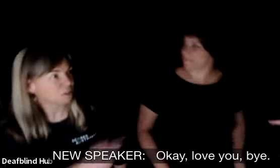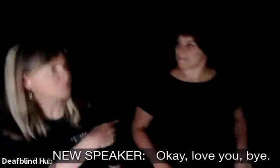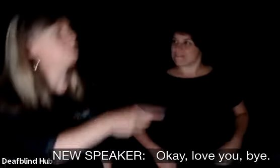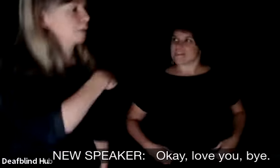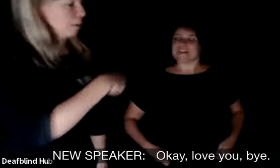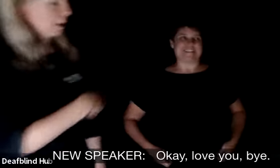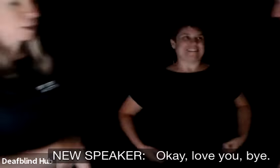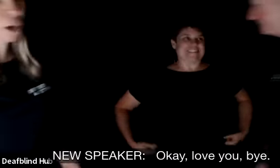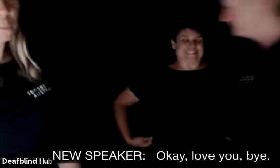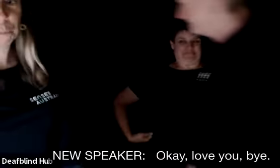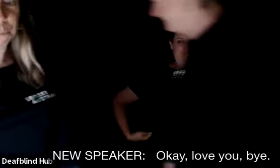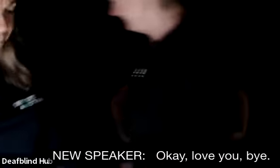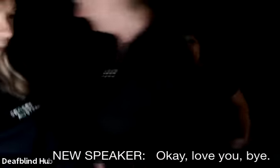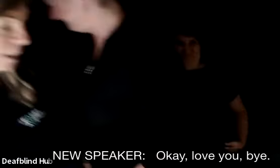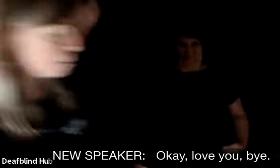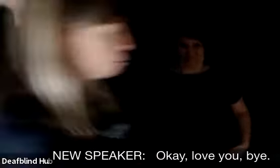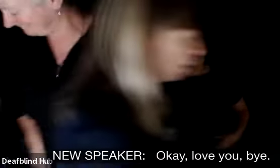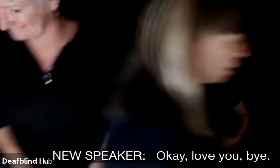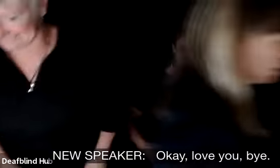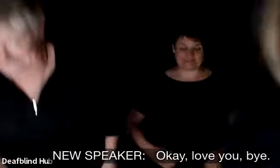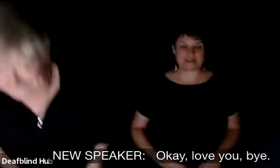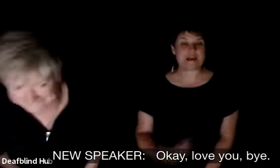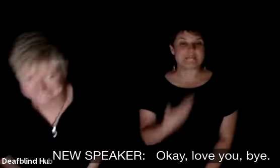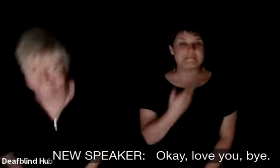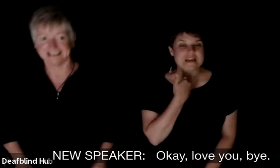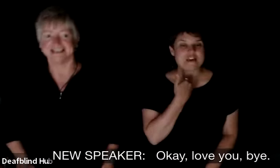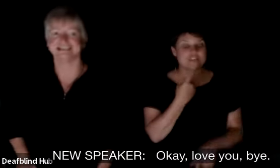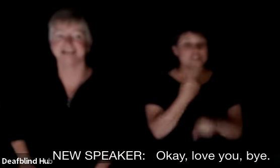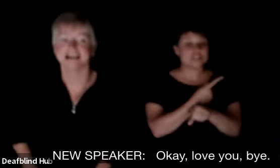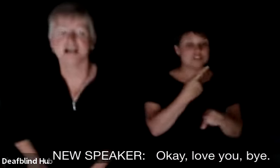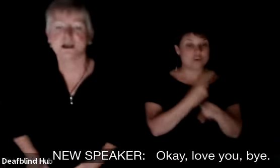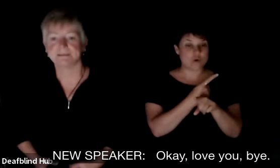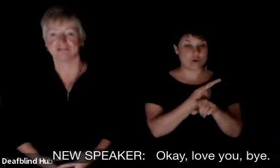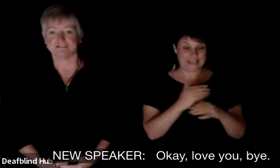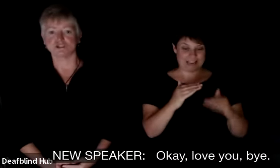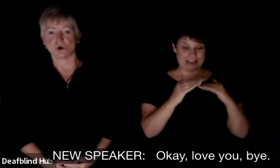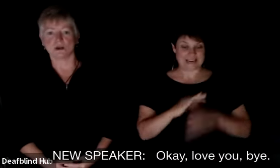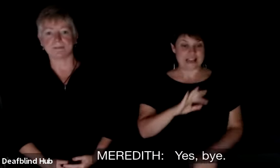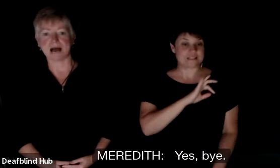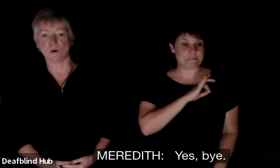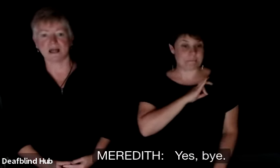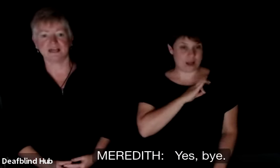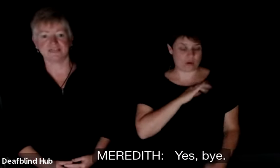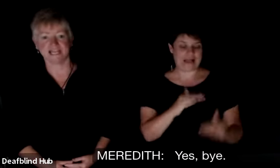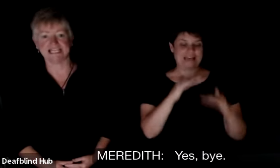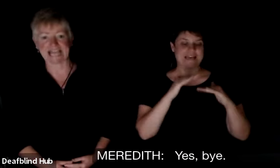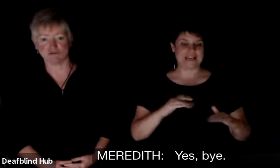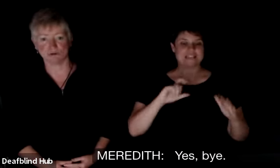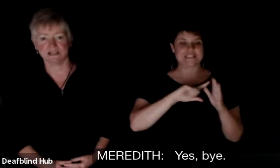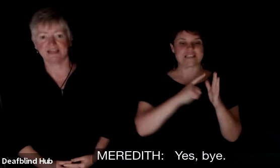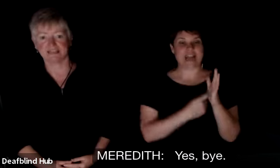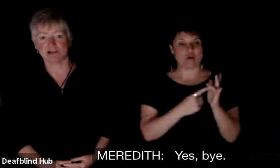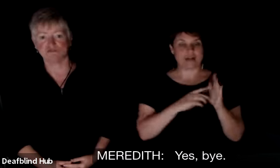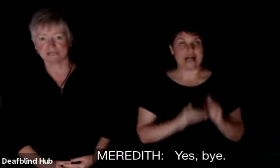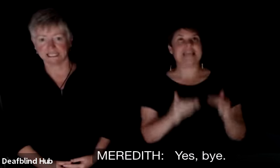have So, yeah. So it's Meredith. We'll have Paola and then Carol and then